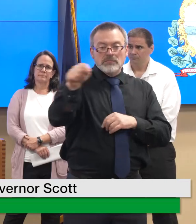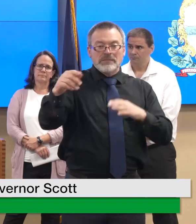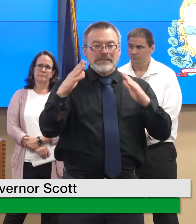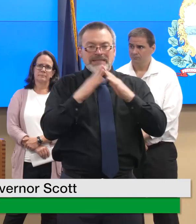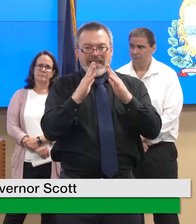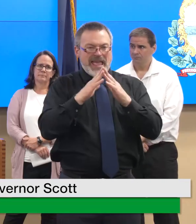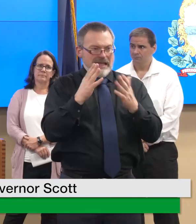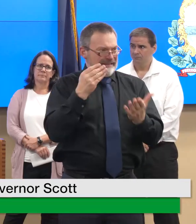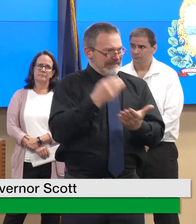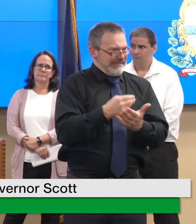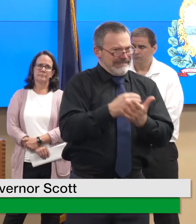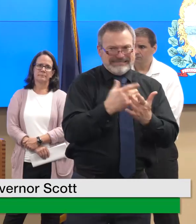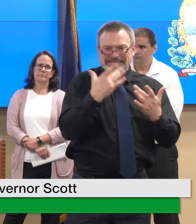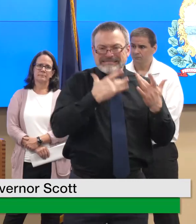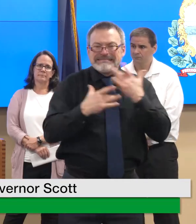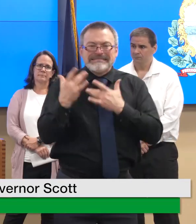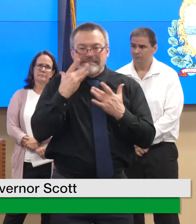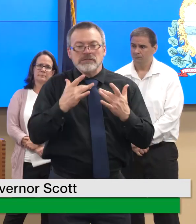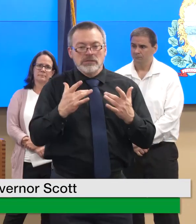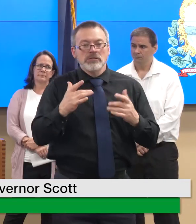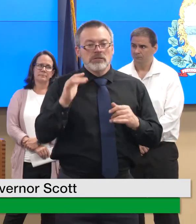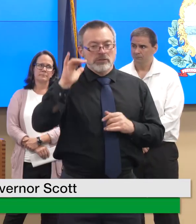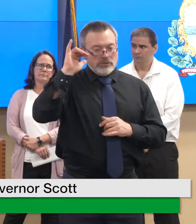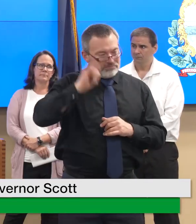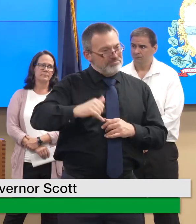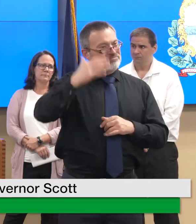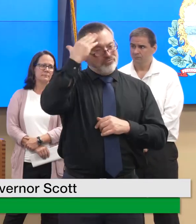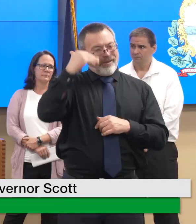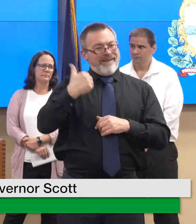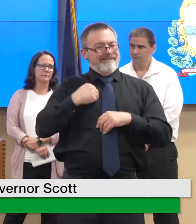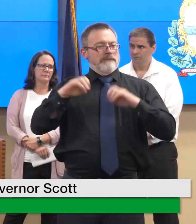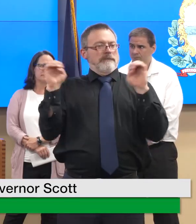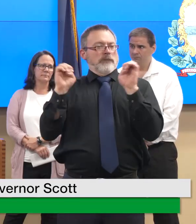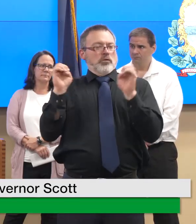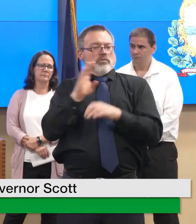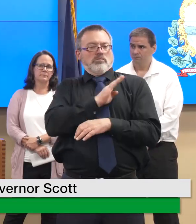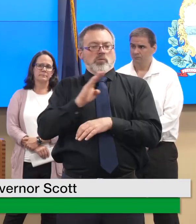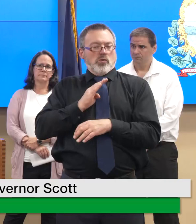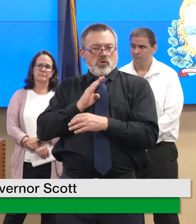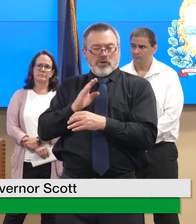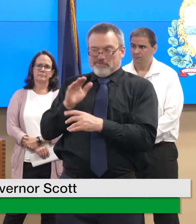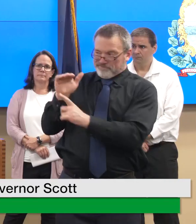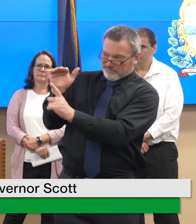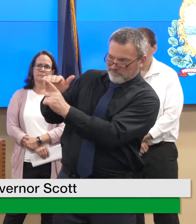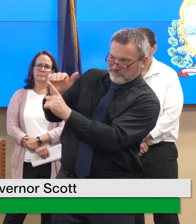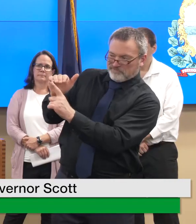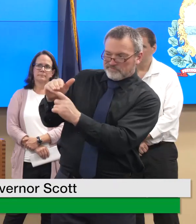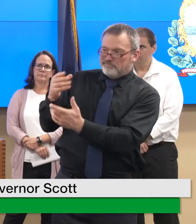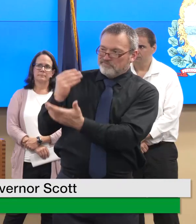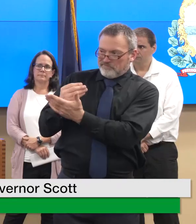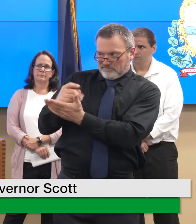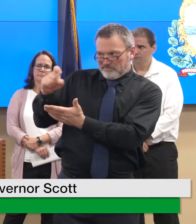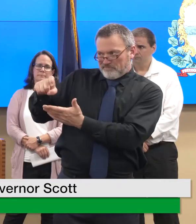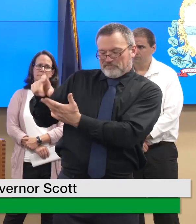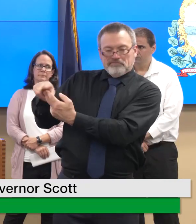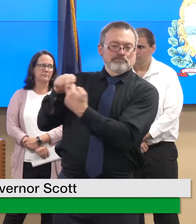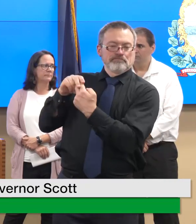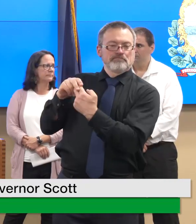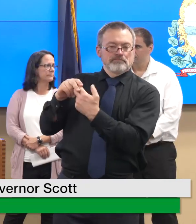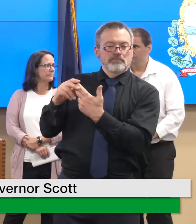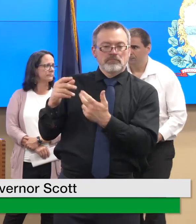and that's why we went to the emergency board to ask for more money to assist, and we'll continue to do